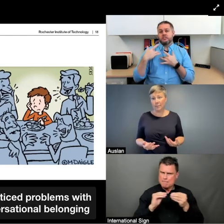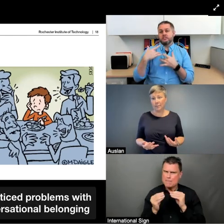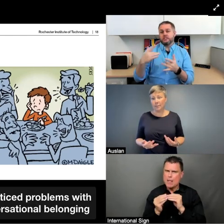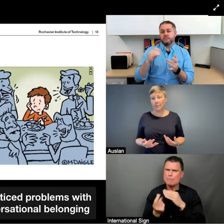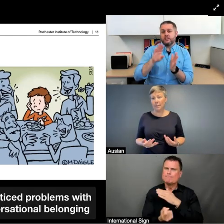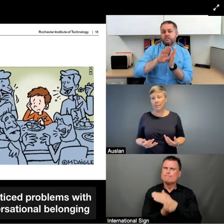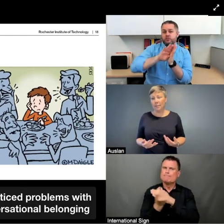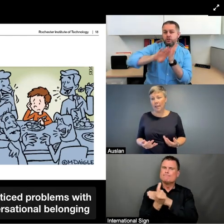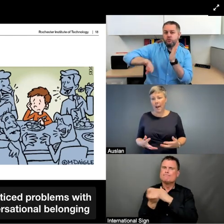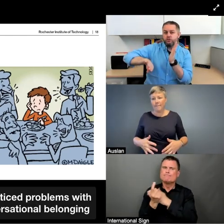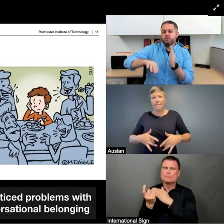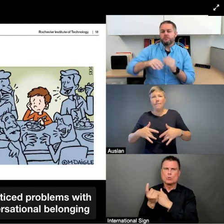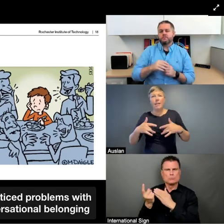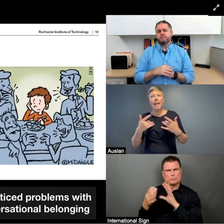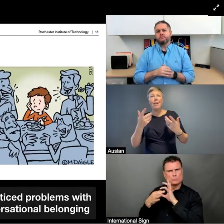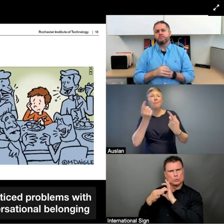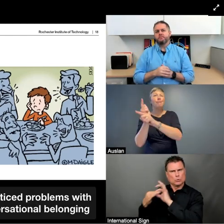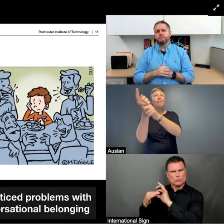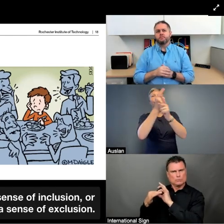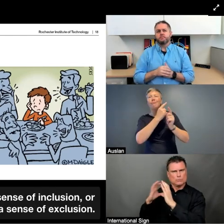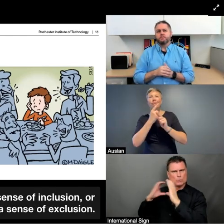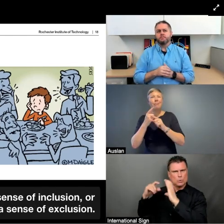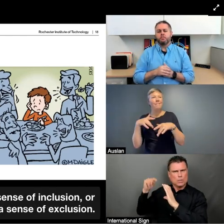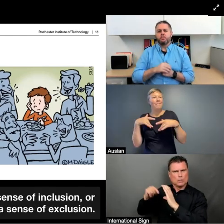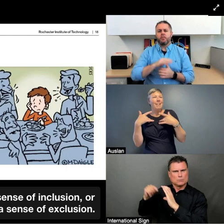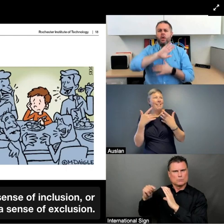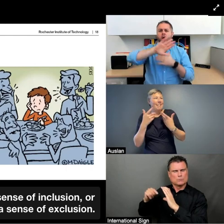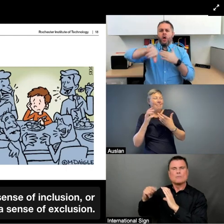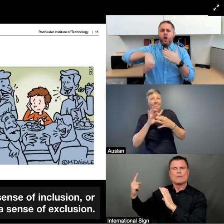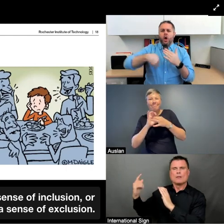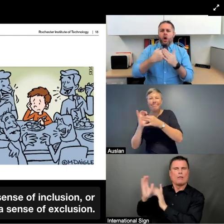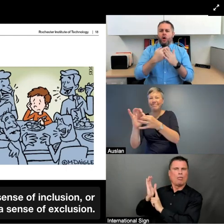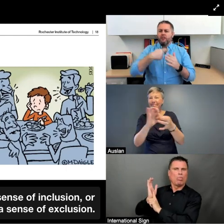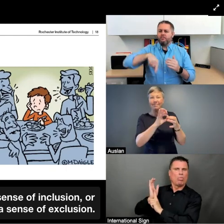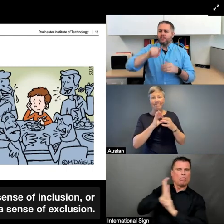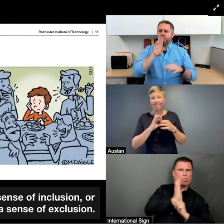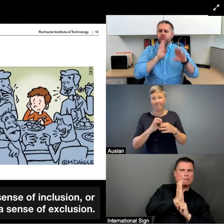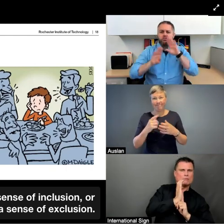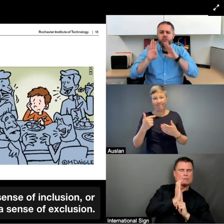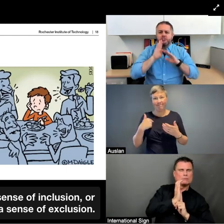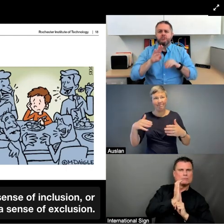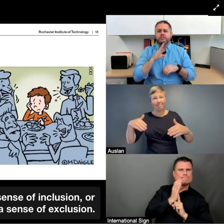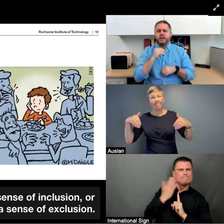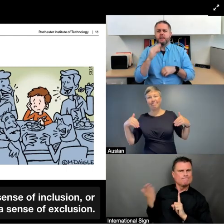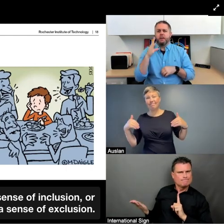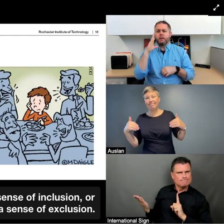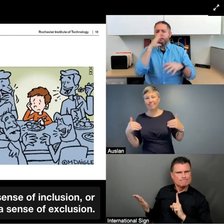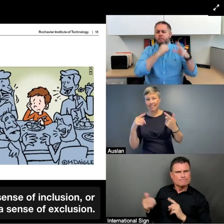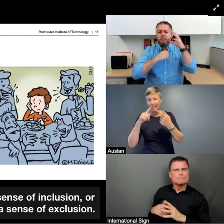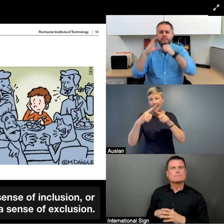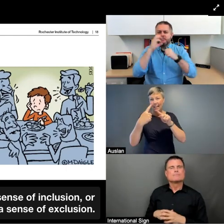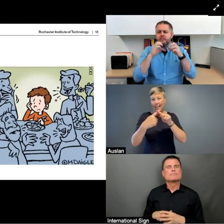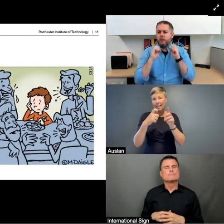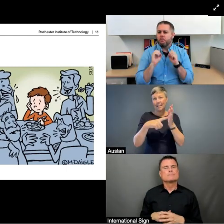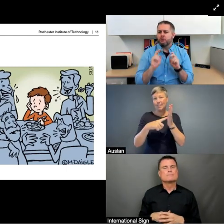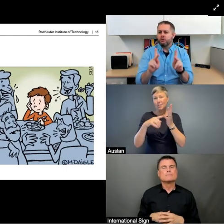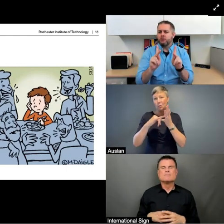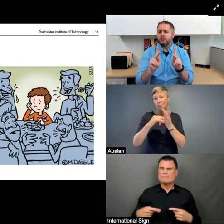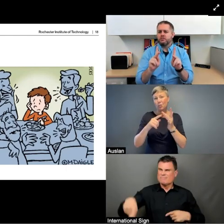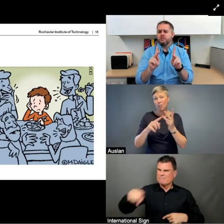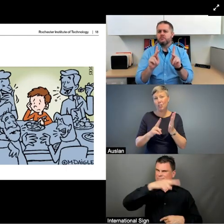noticed problems with conversational belonging and a sense of inclusion, or rather a sense of exclusion.